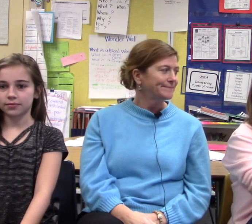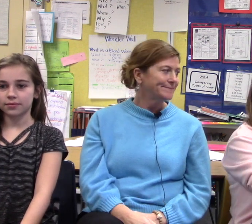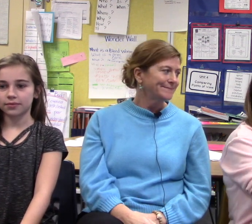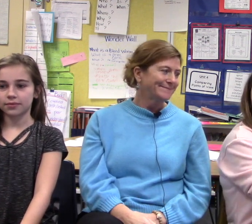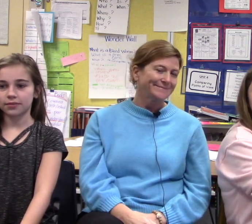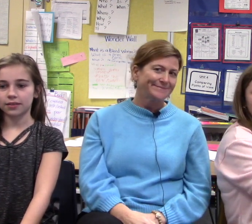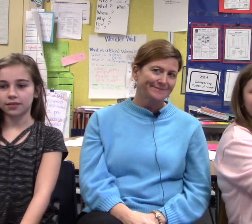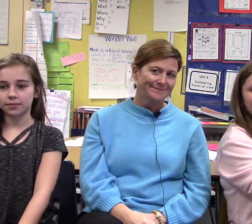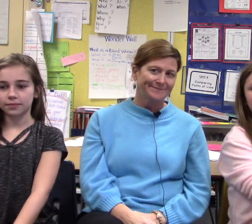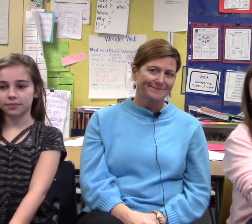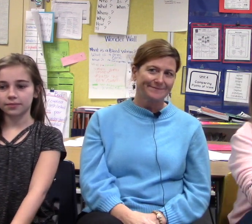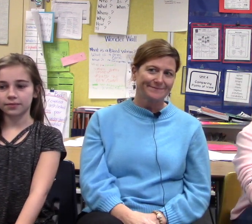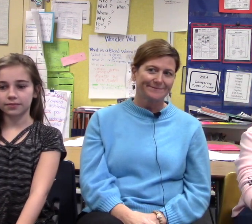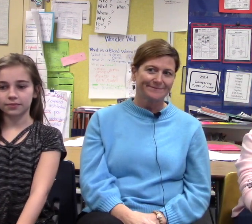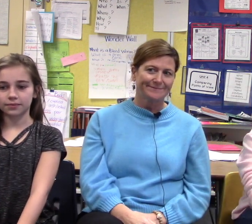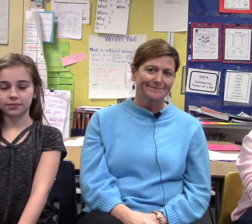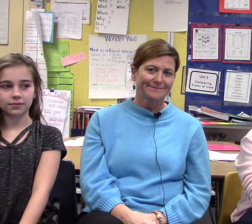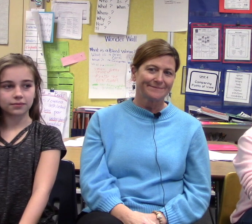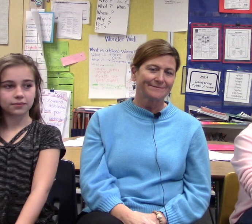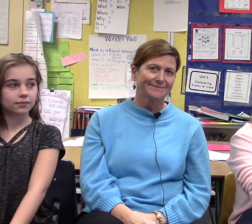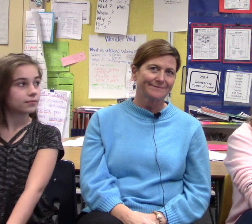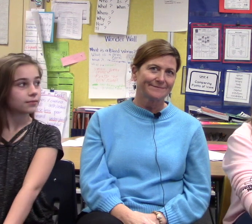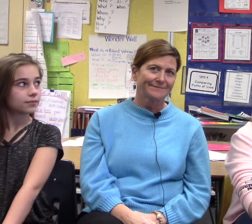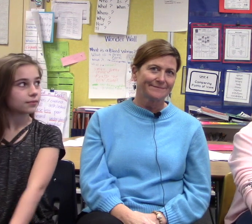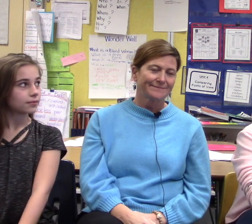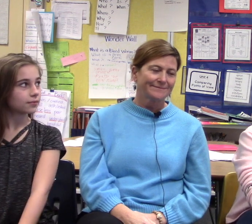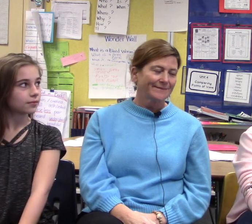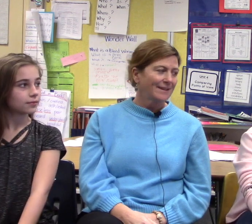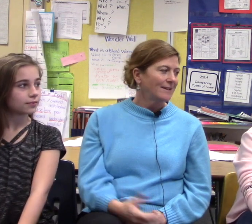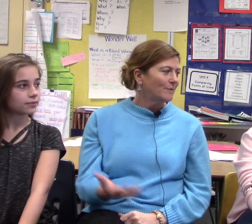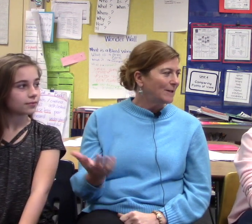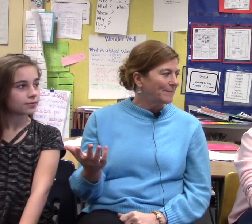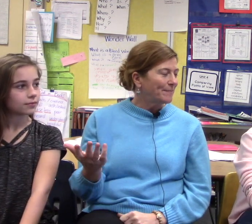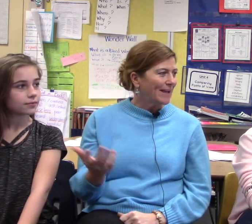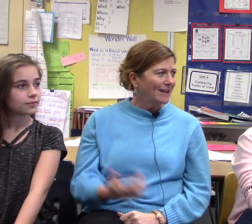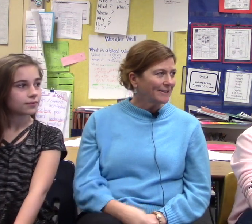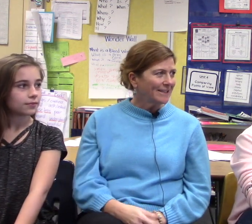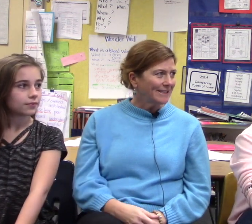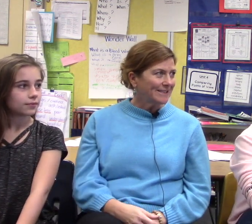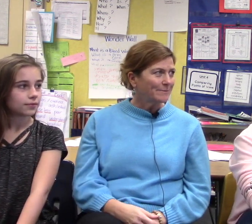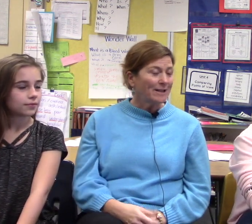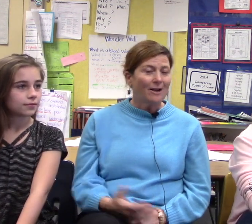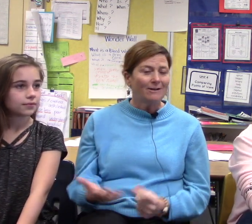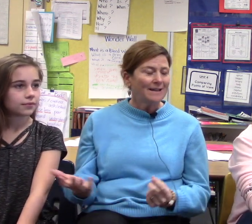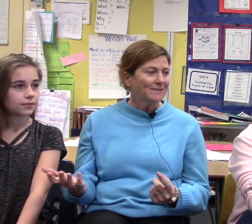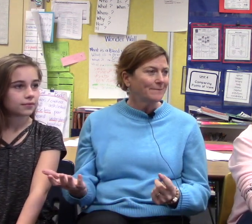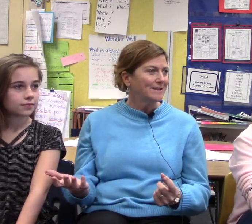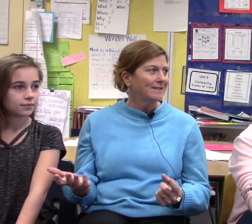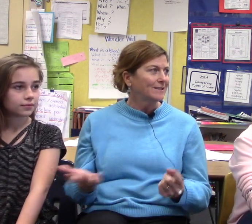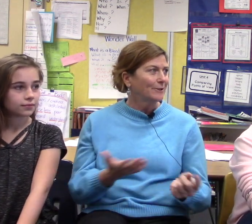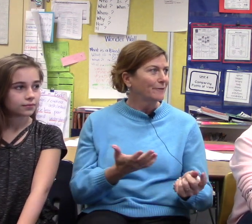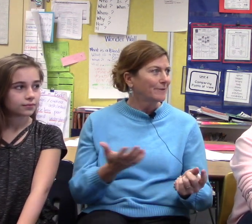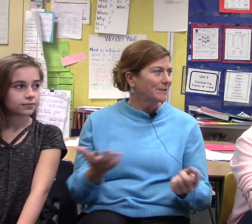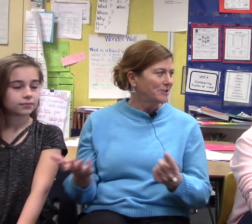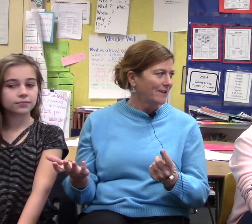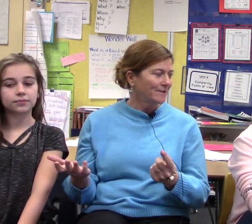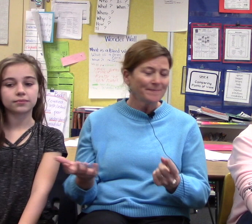do you help non-DHH kids relate to DHH kids? Well, I look at it as we all have something to learn from each other.